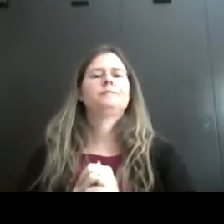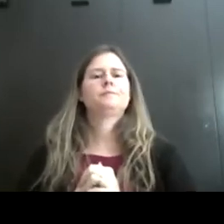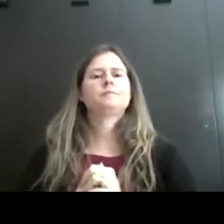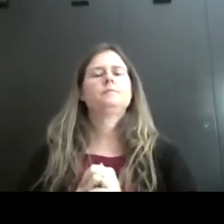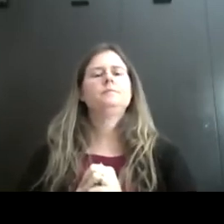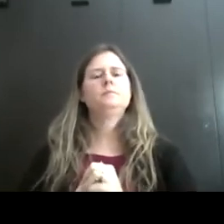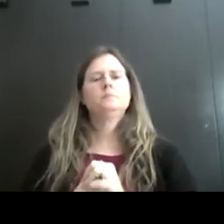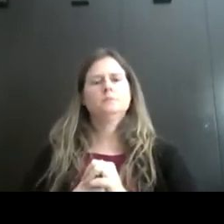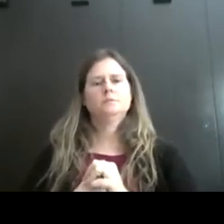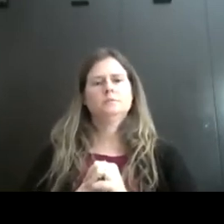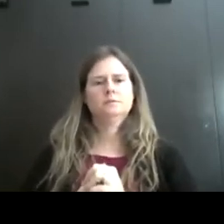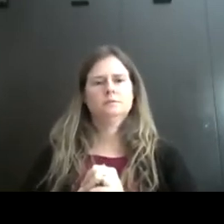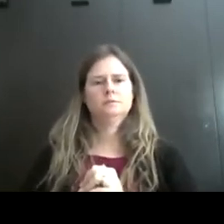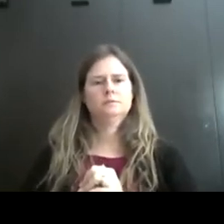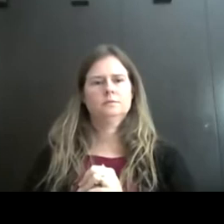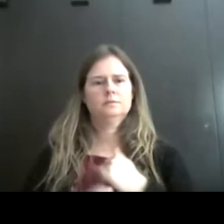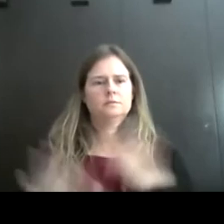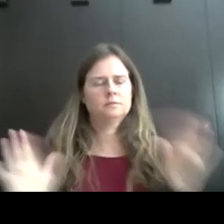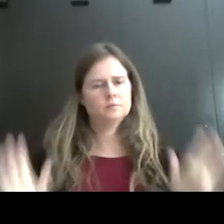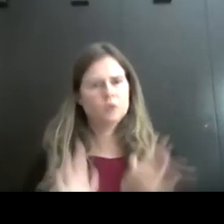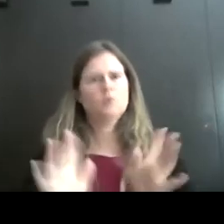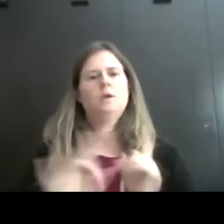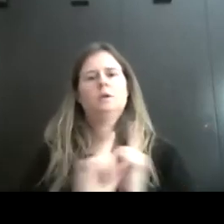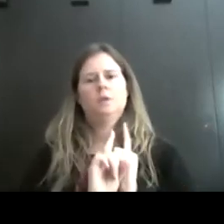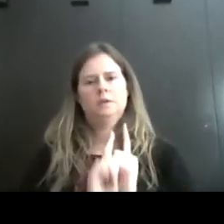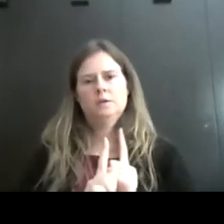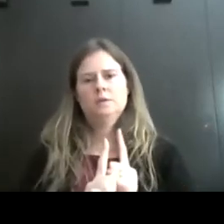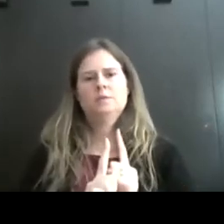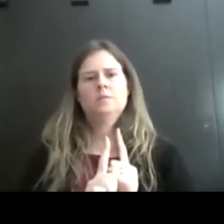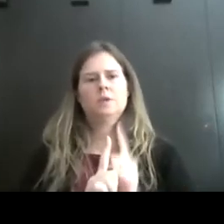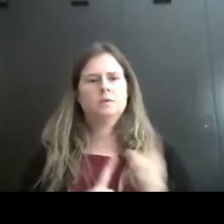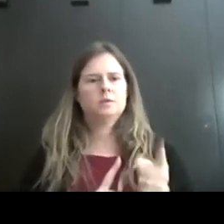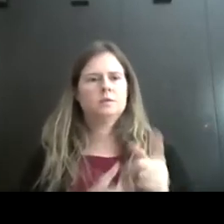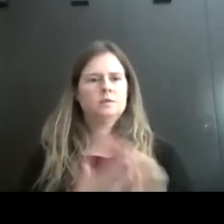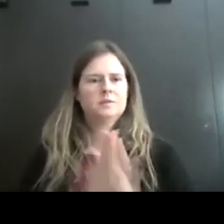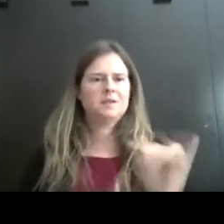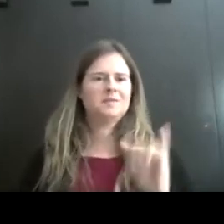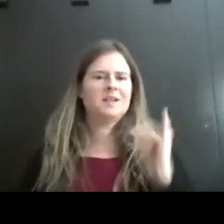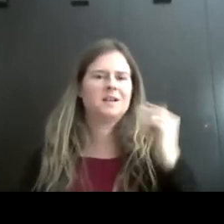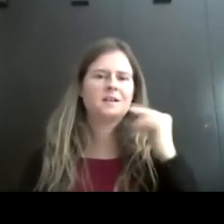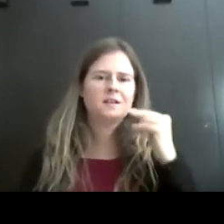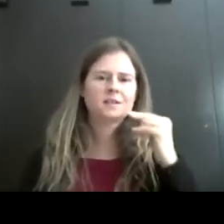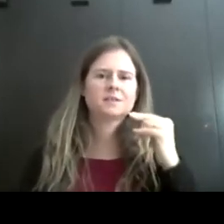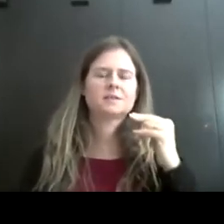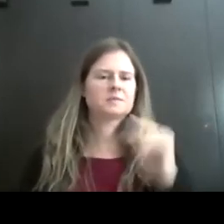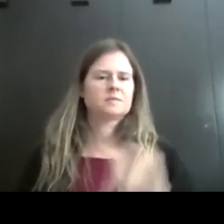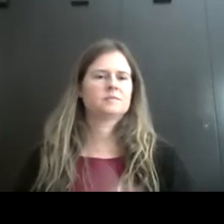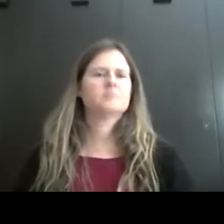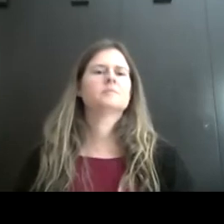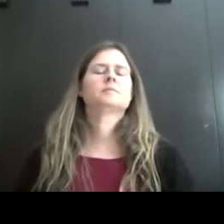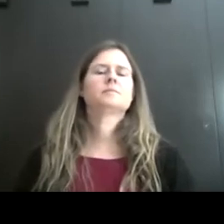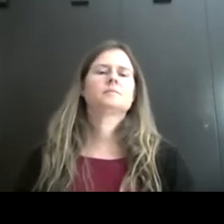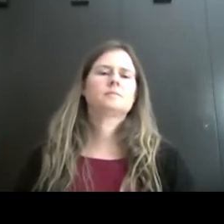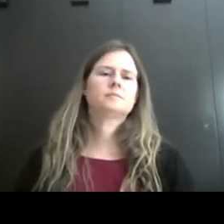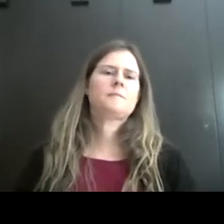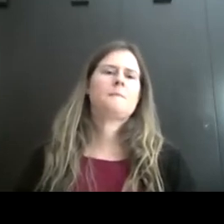I try and encourage her and mentor her as much as I can. She's like a niece, even though we're not related. And much like